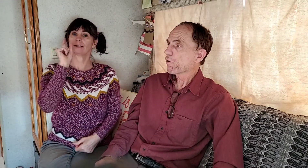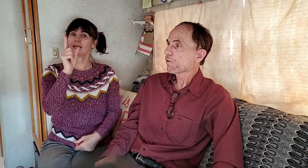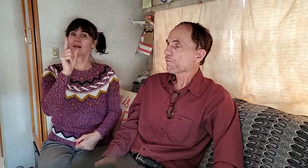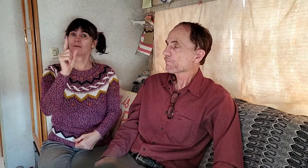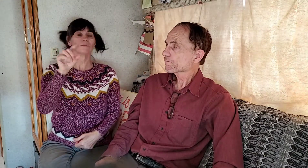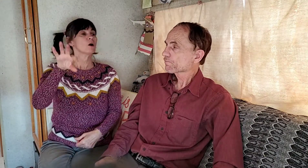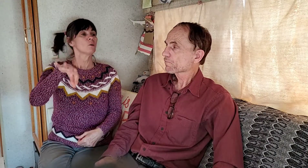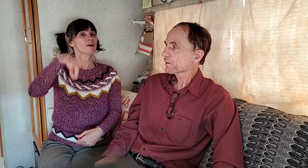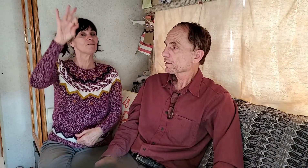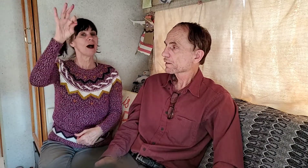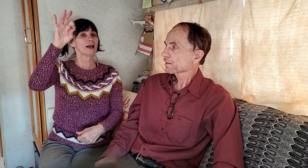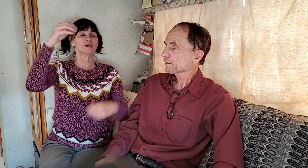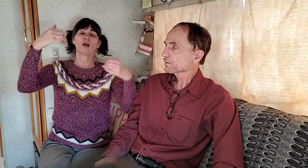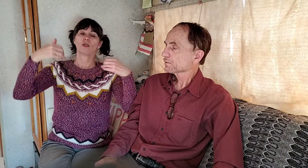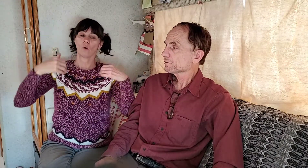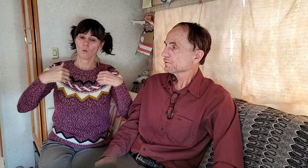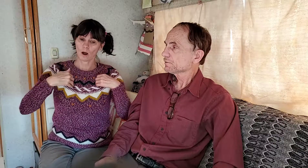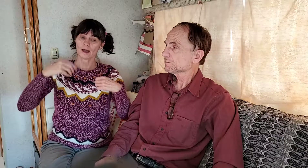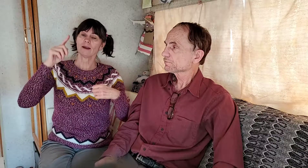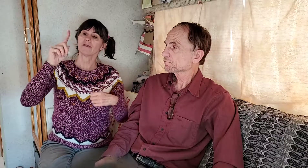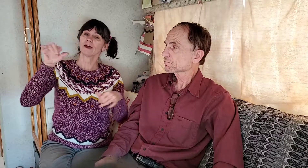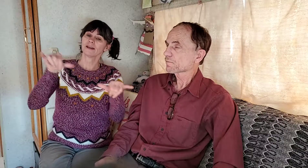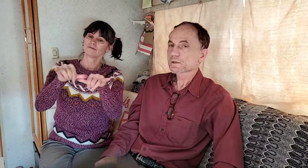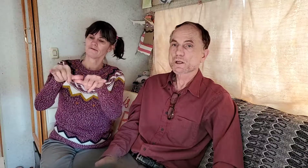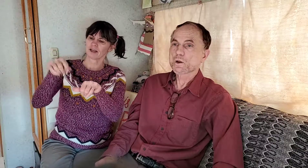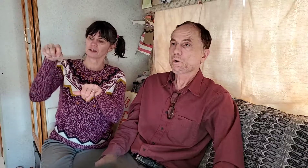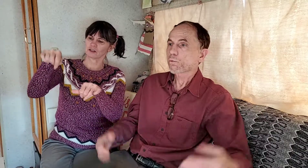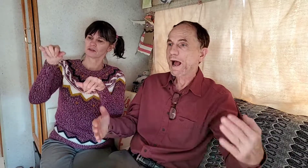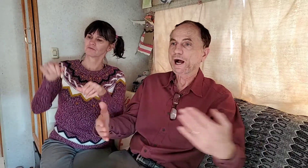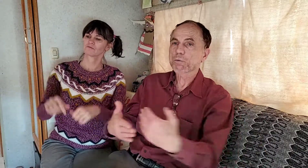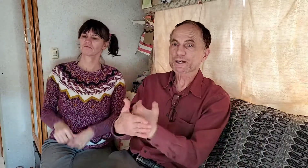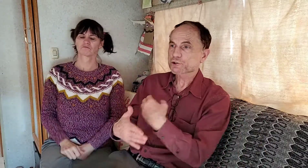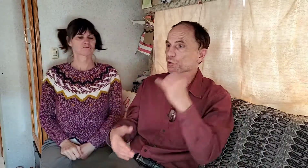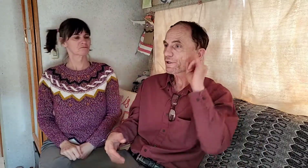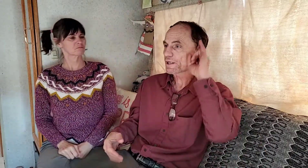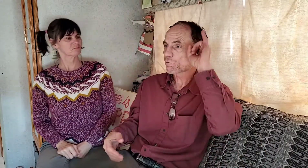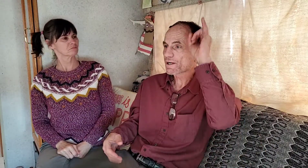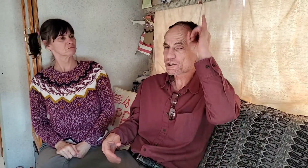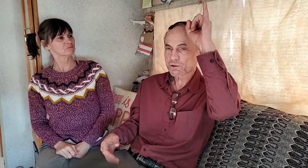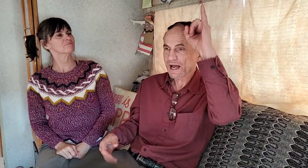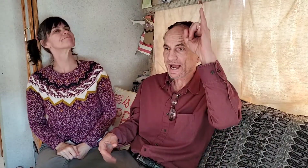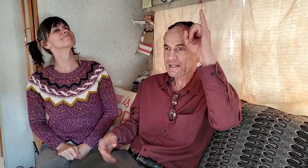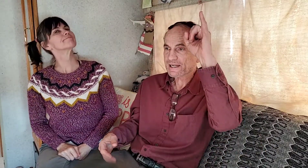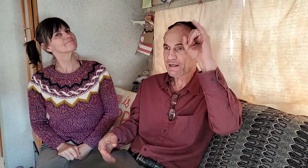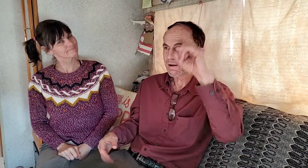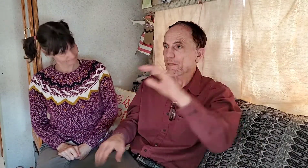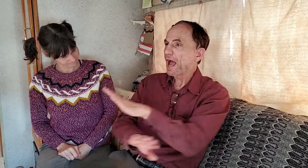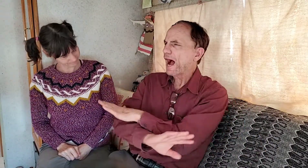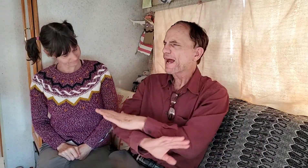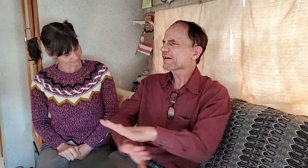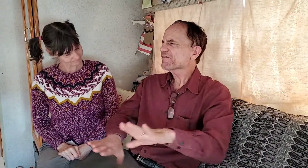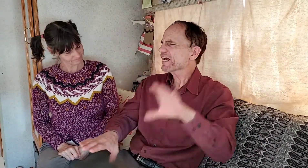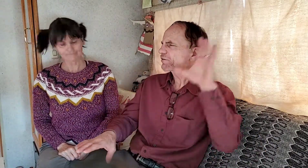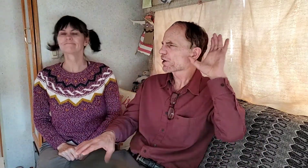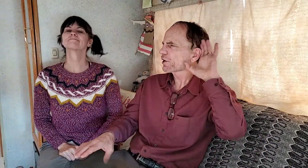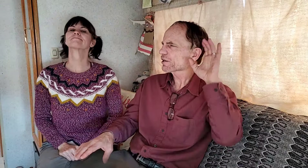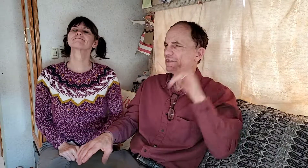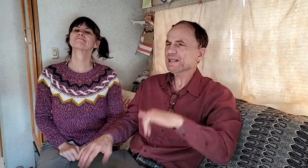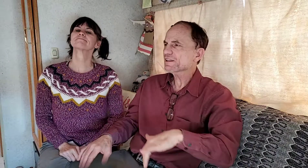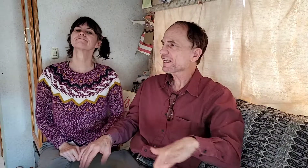until we find the one that it fits. Wow, what a truly original idea. I have never heard of anything